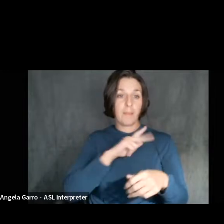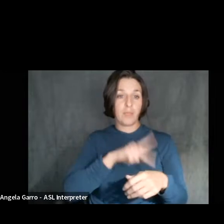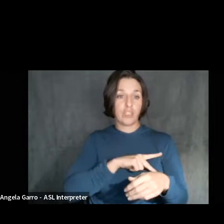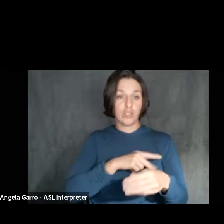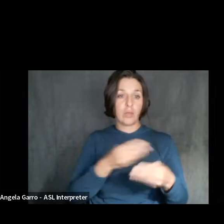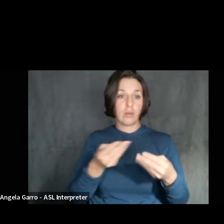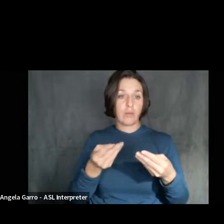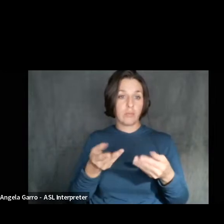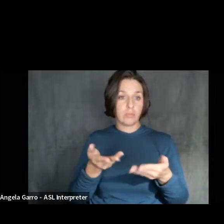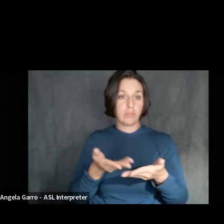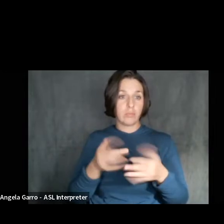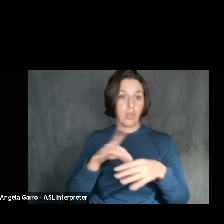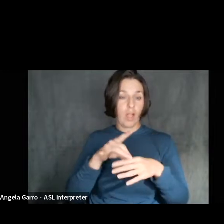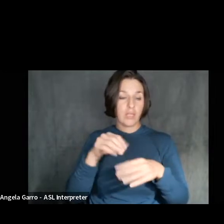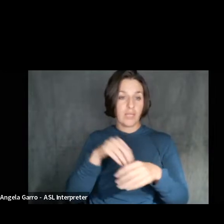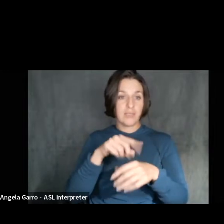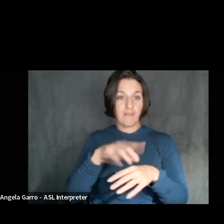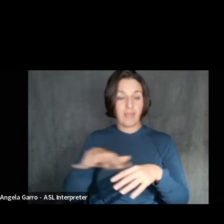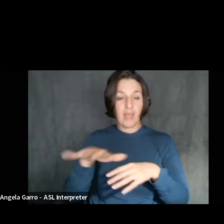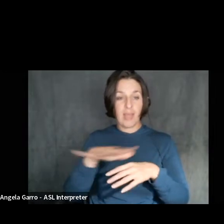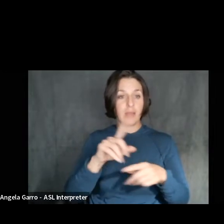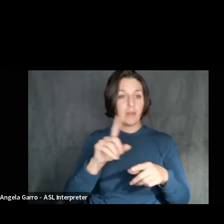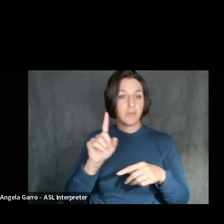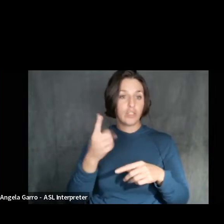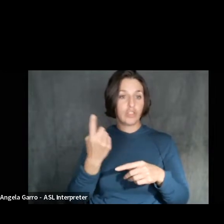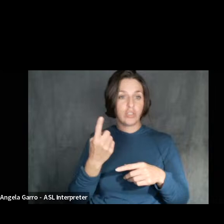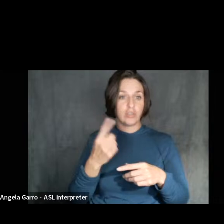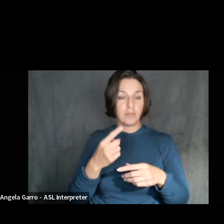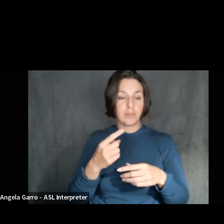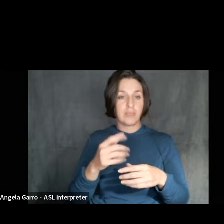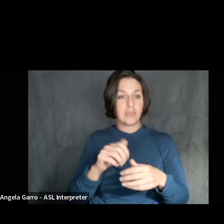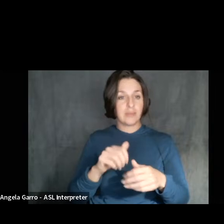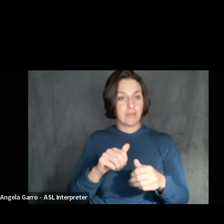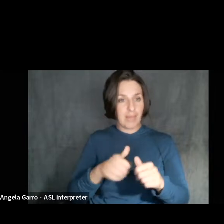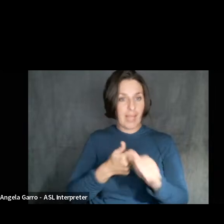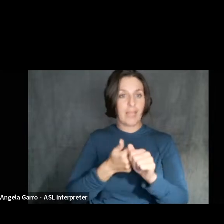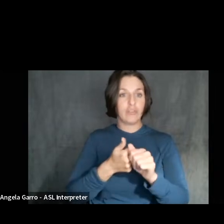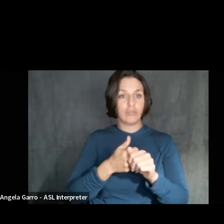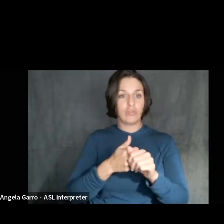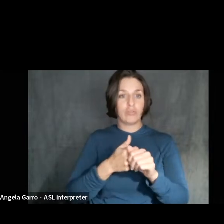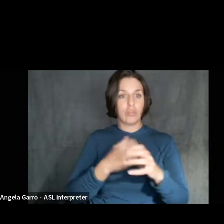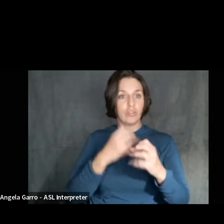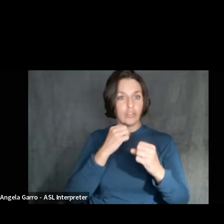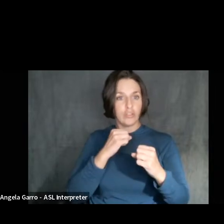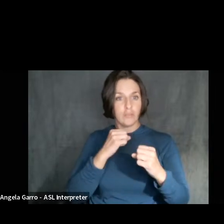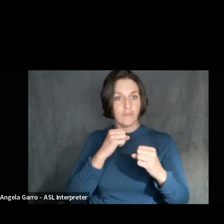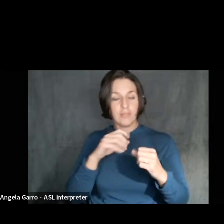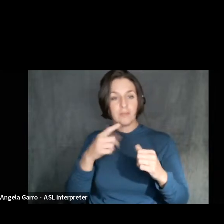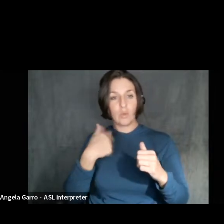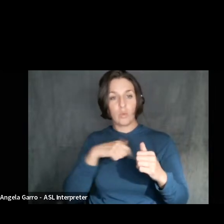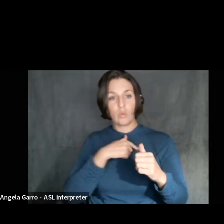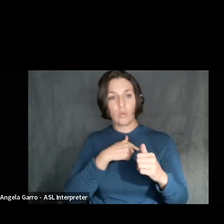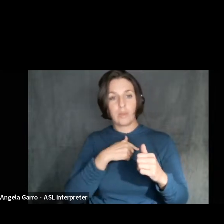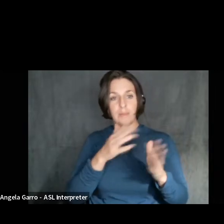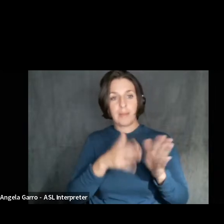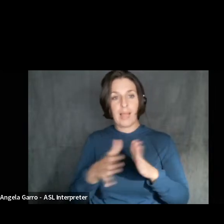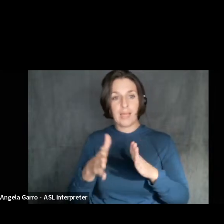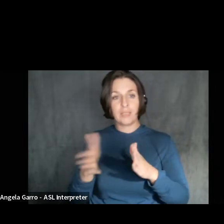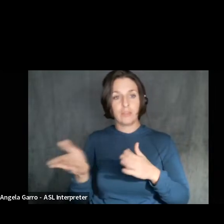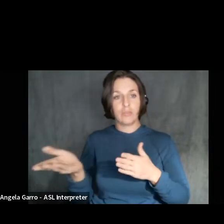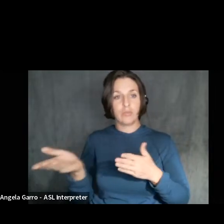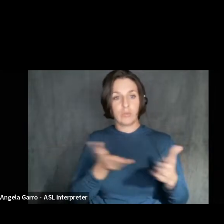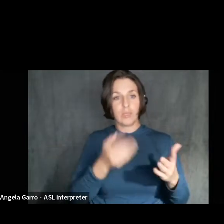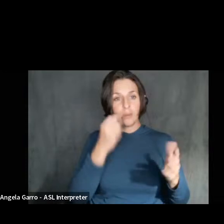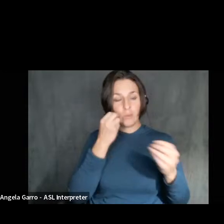that. But just to be extra conservative, we were planning on bringing a notice of all